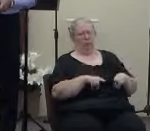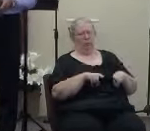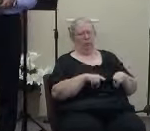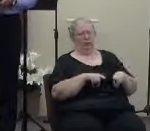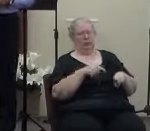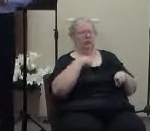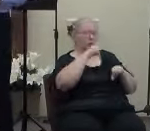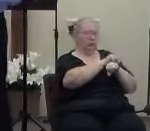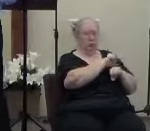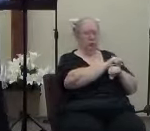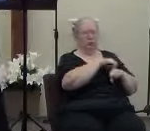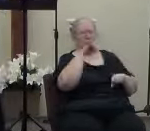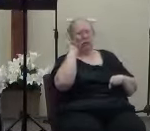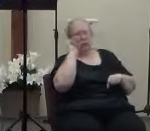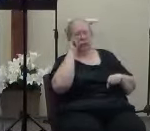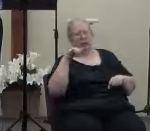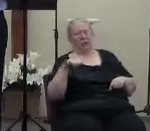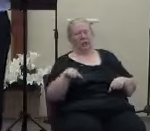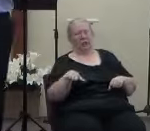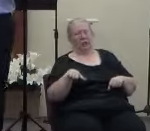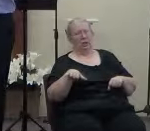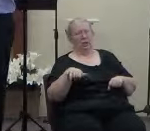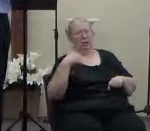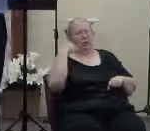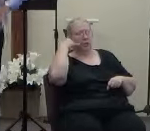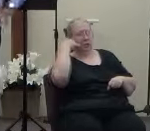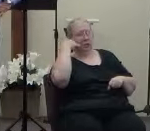I was working yesterday. My phone rings and it says John Wicker.